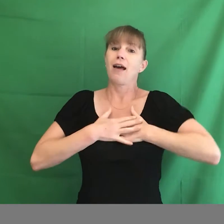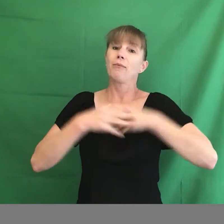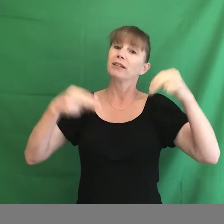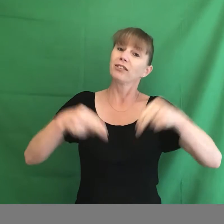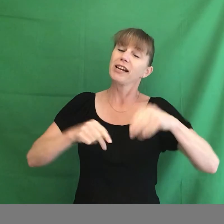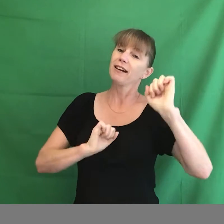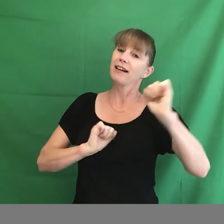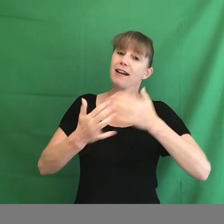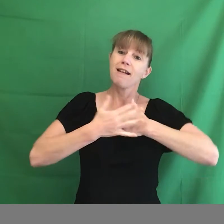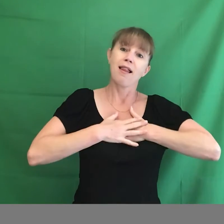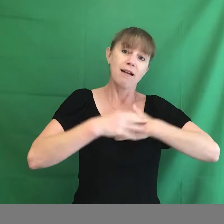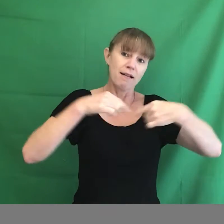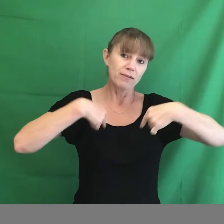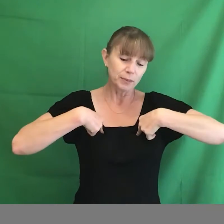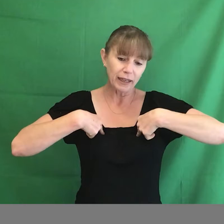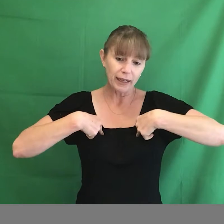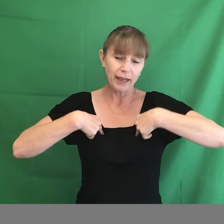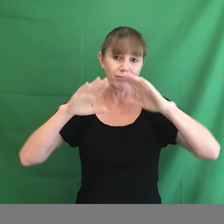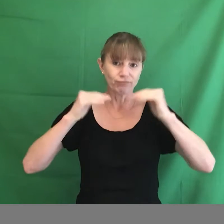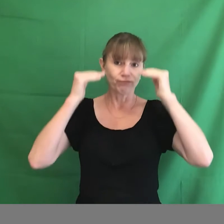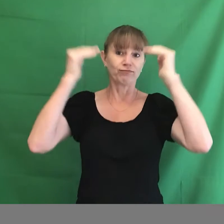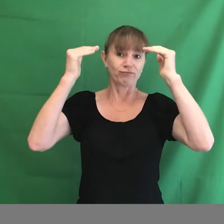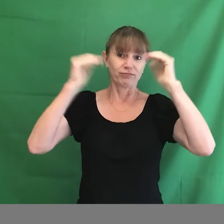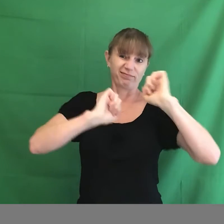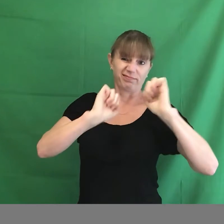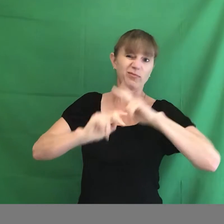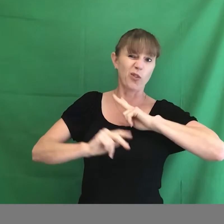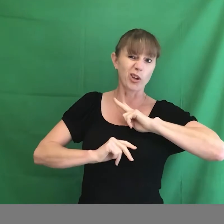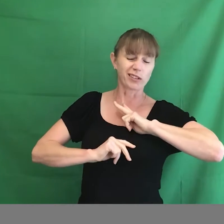I love my doggy and he loves me.